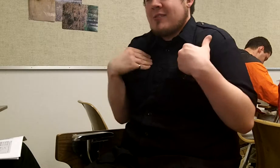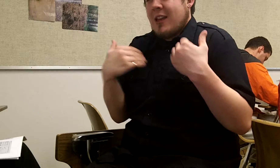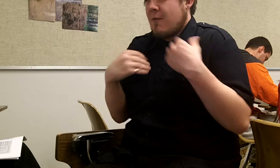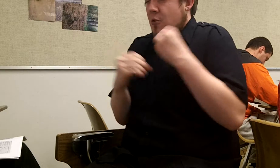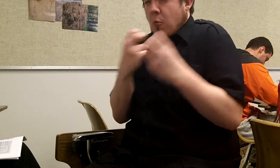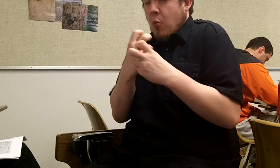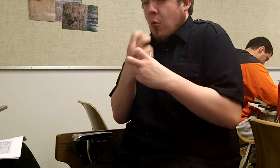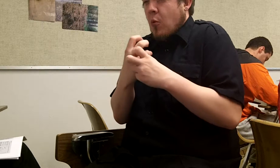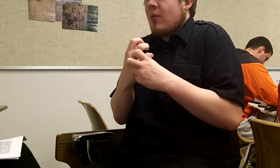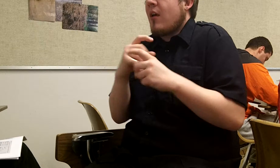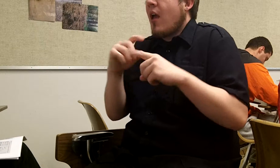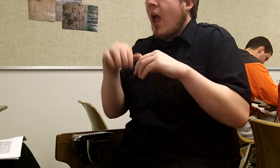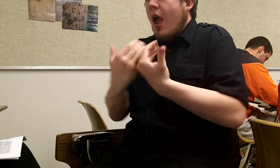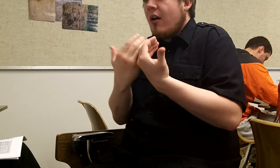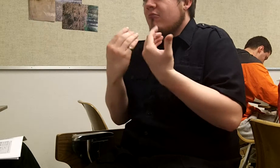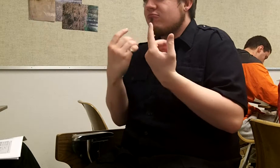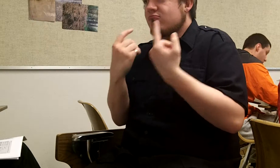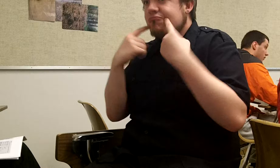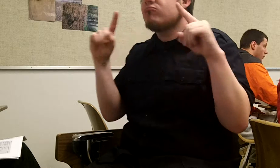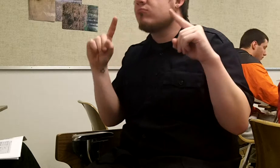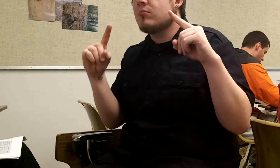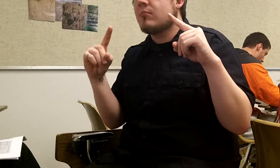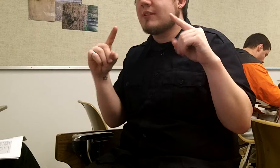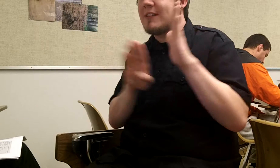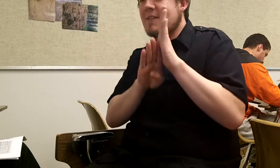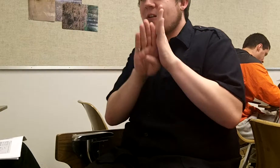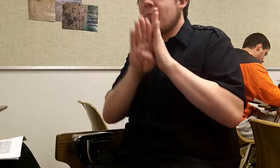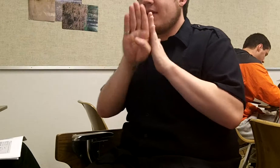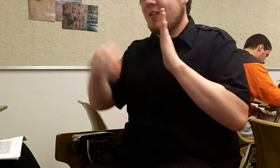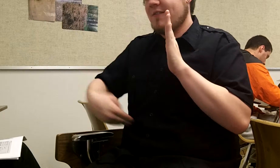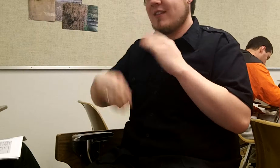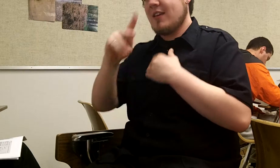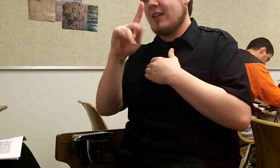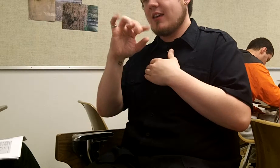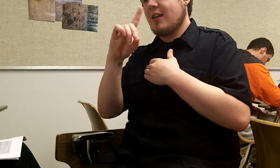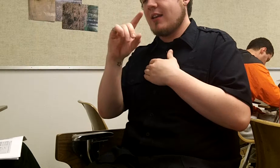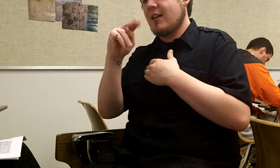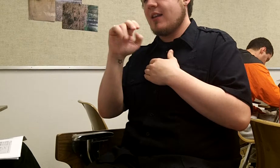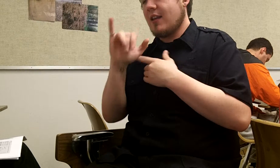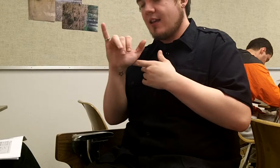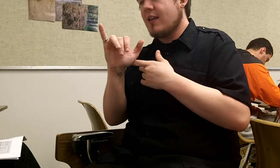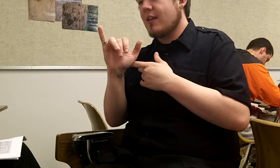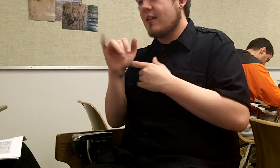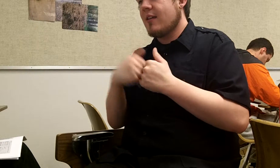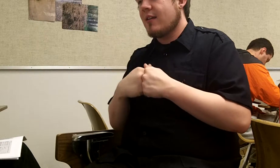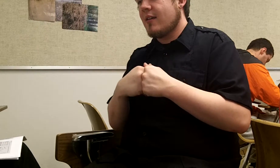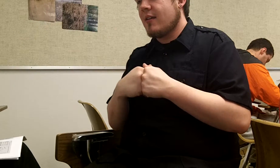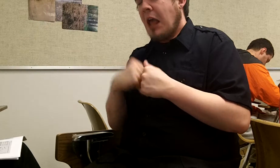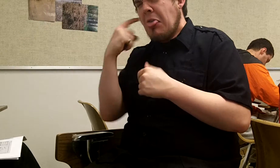genes work is in development of the kidney. So this is a normal, I think they've taken this from mouse,